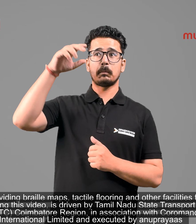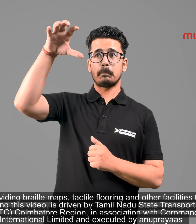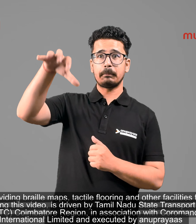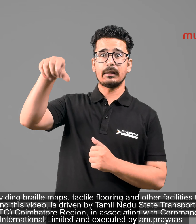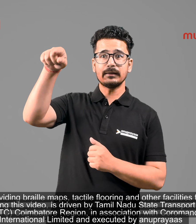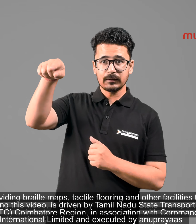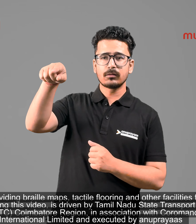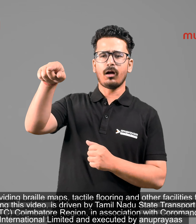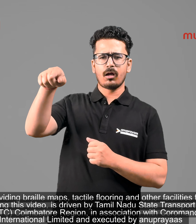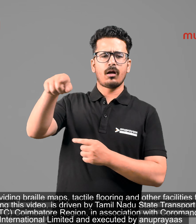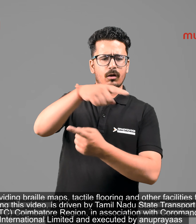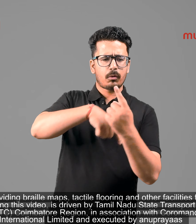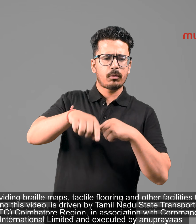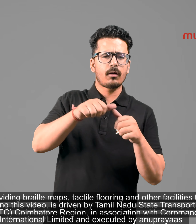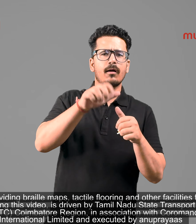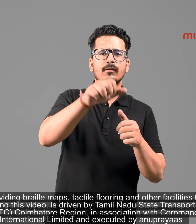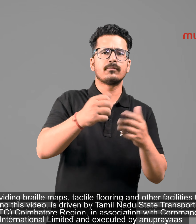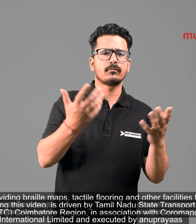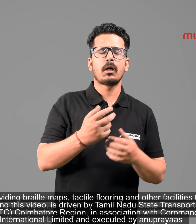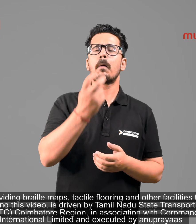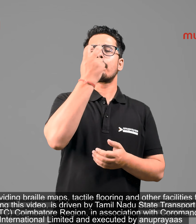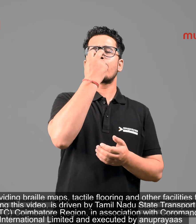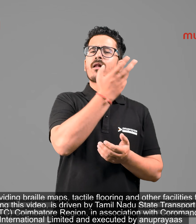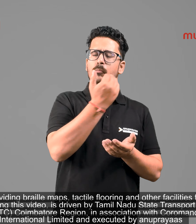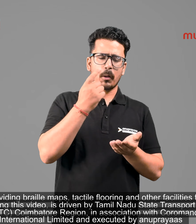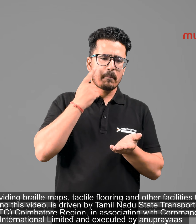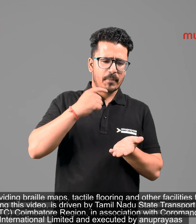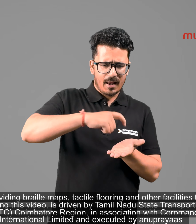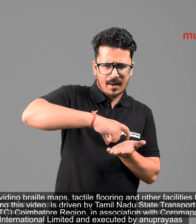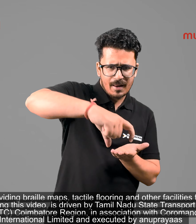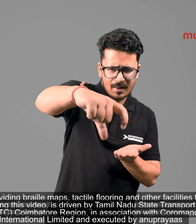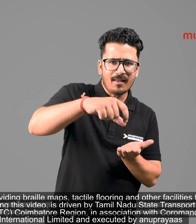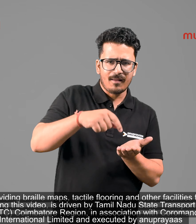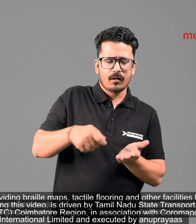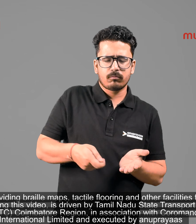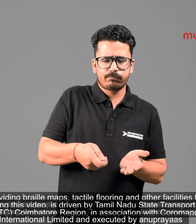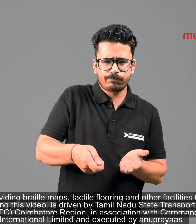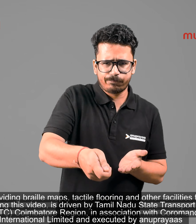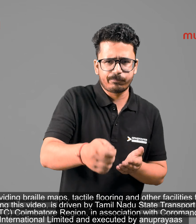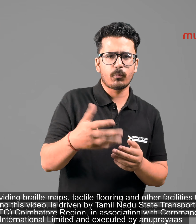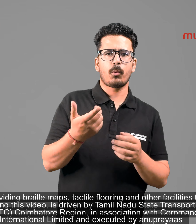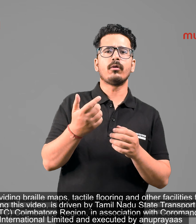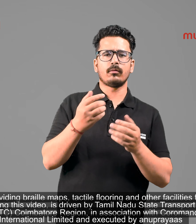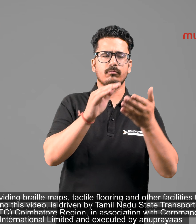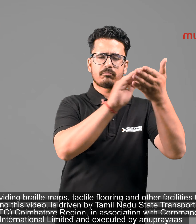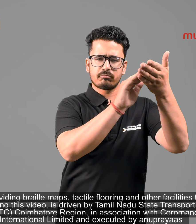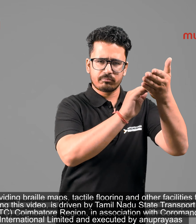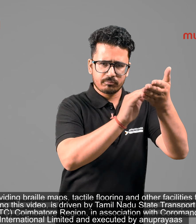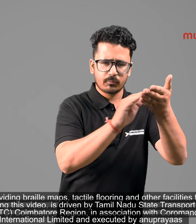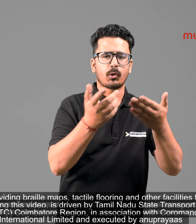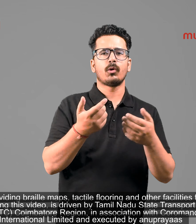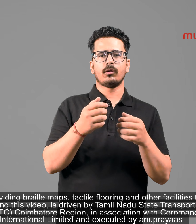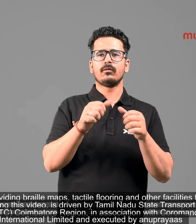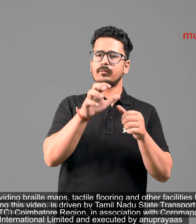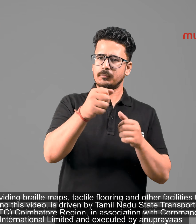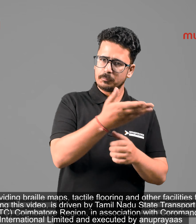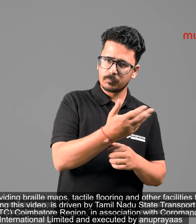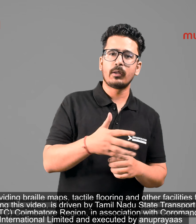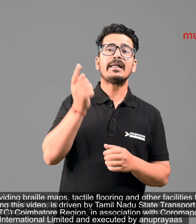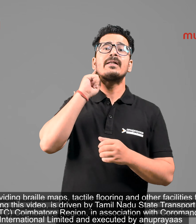The initiative of providing Braille maps, tactile flooring and other facilities for people with disabilities,